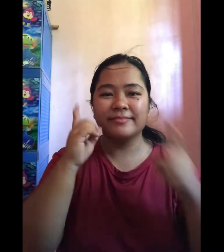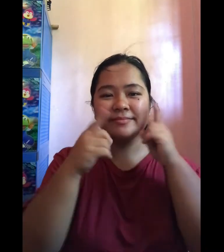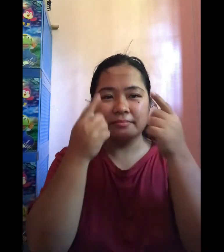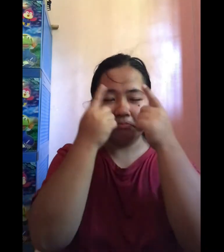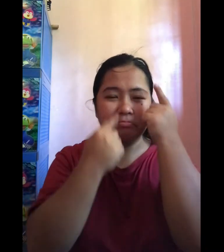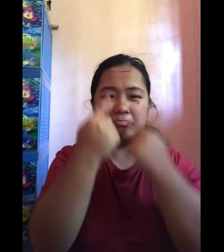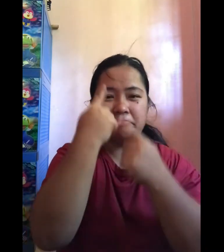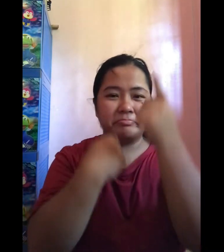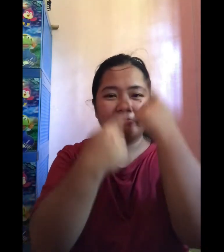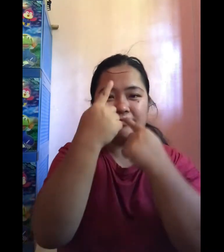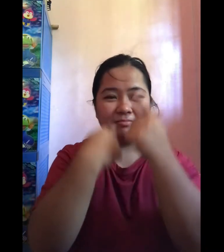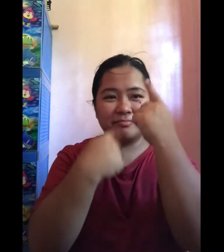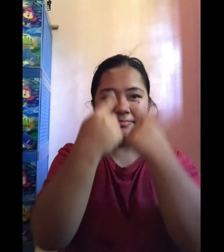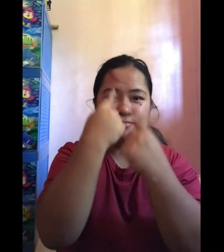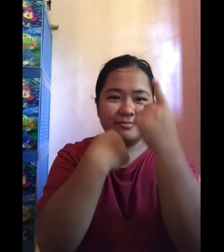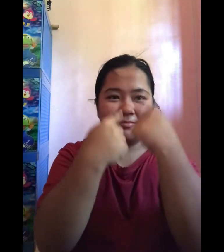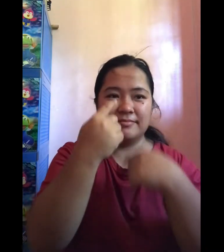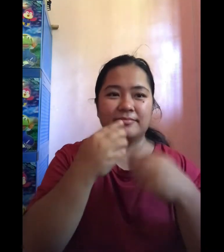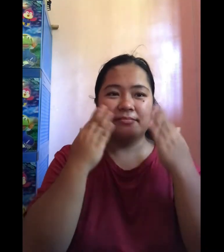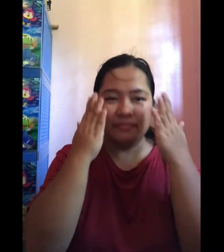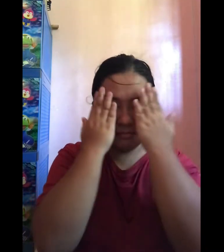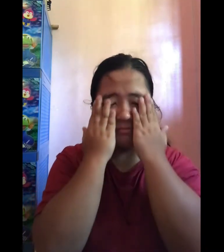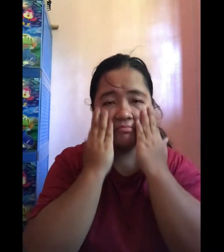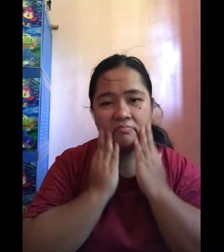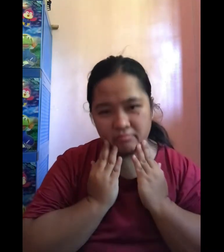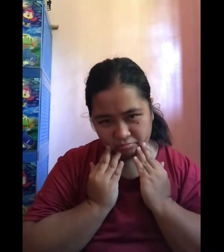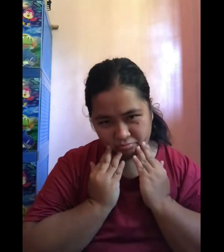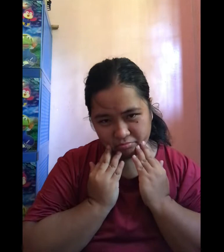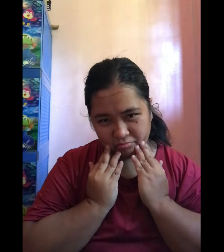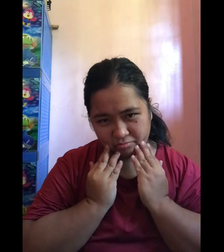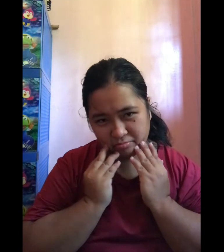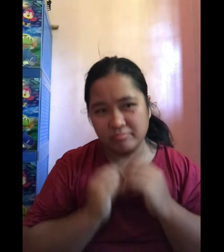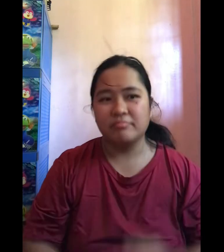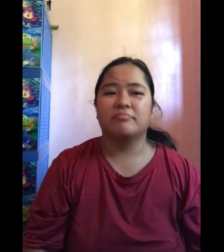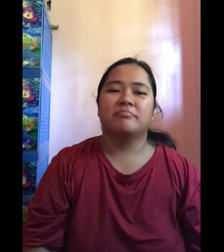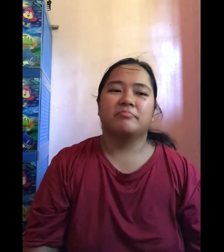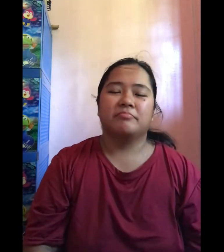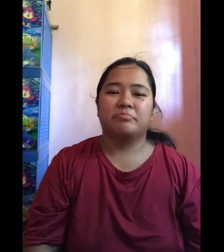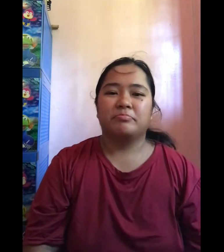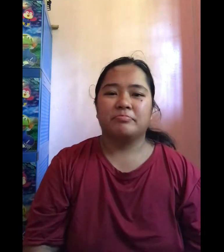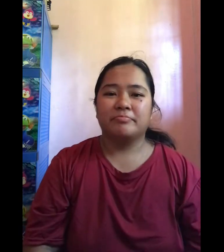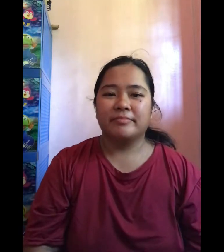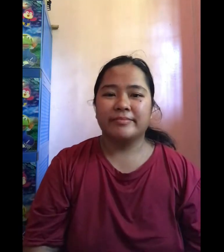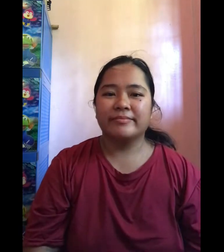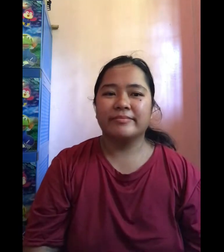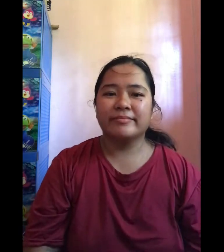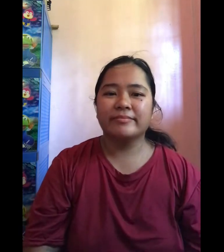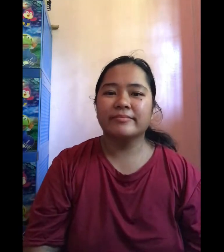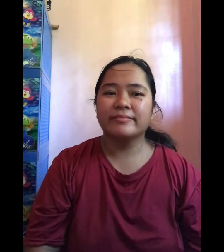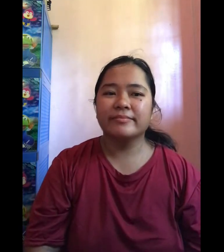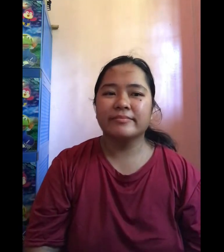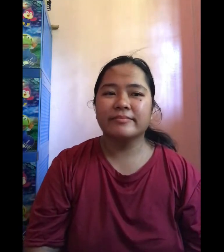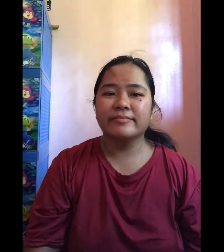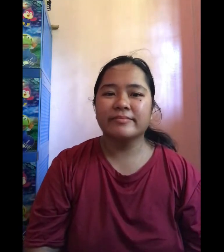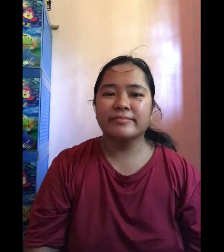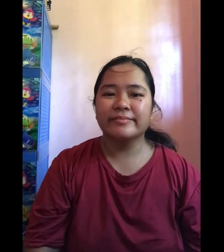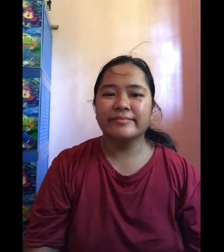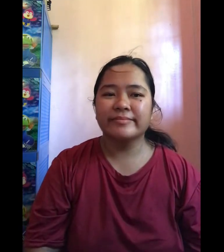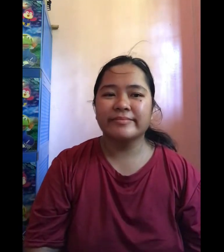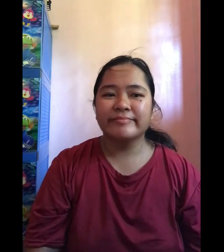sign for crying and this is a sign for sad. So another introduction that you will see a lot of deaf people or hard of